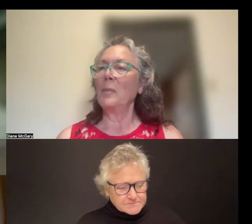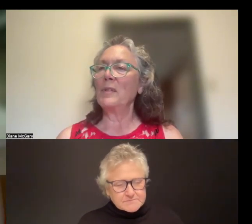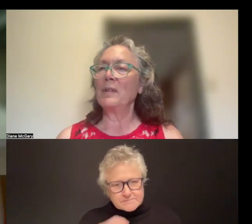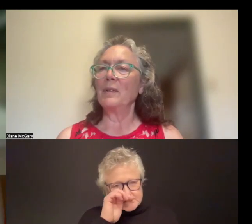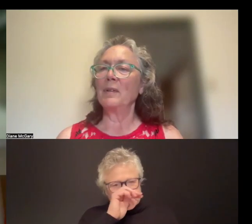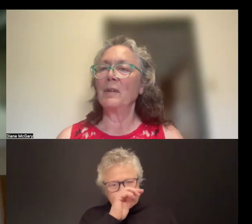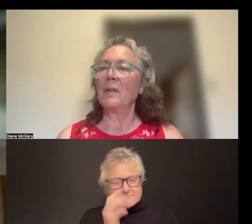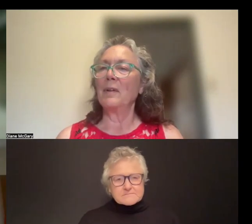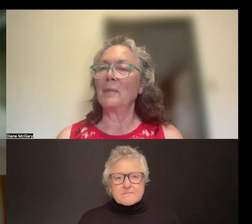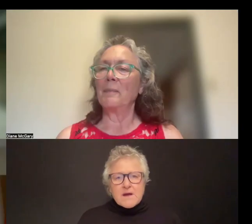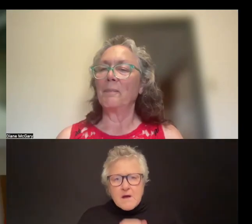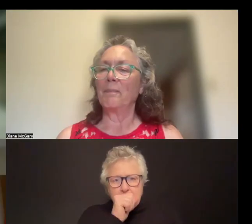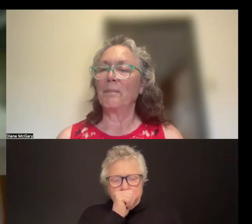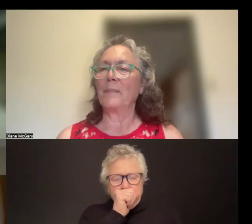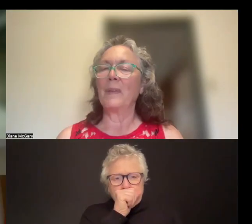Oops.